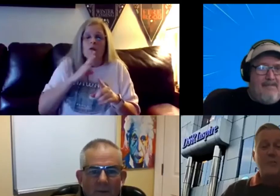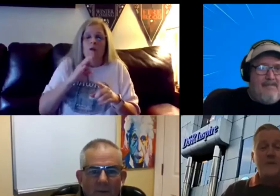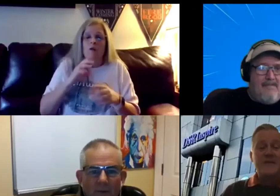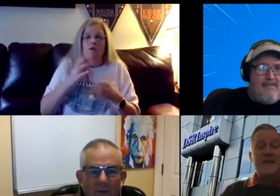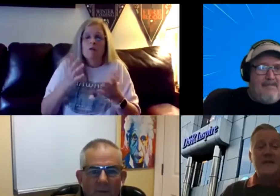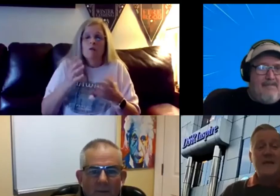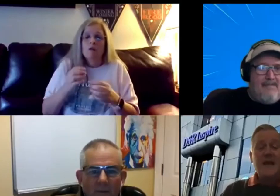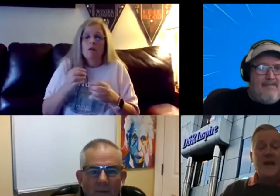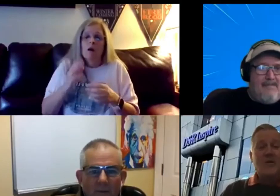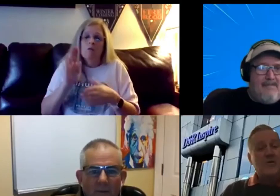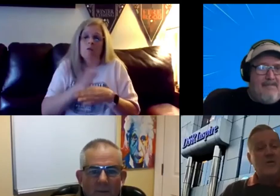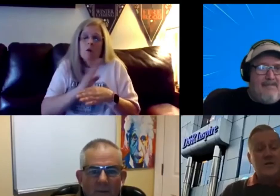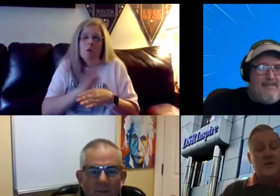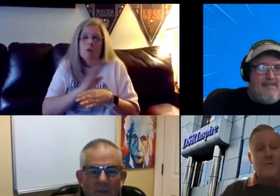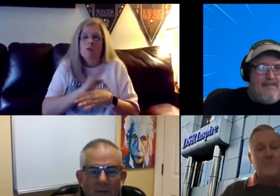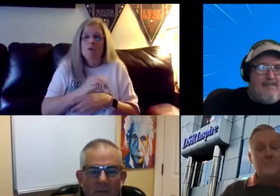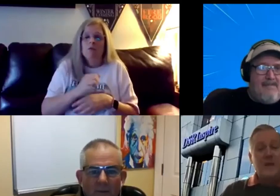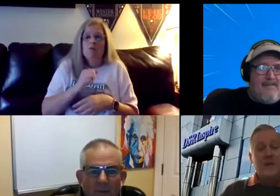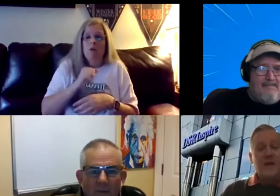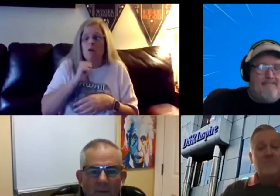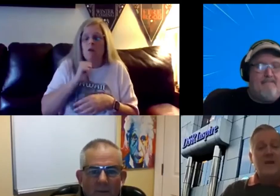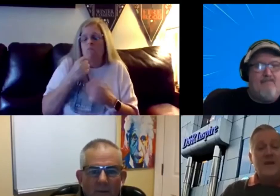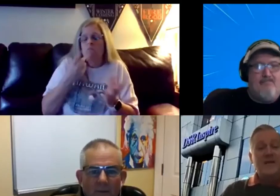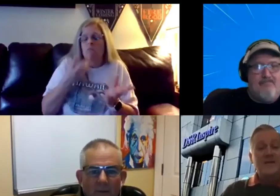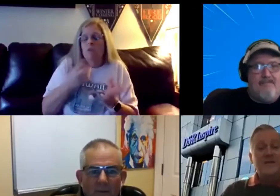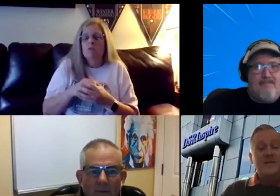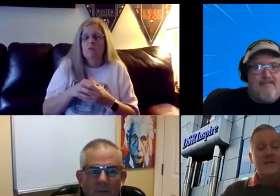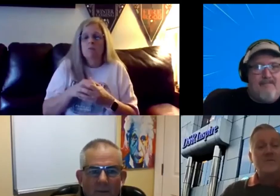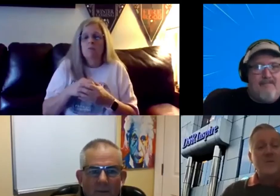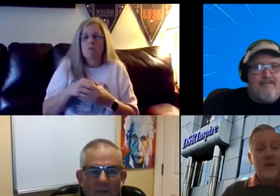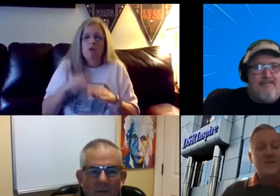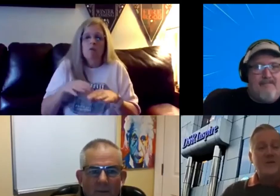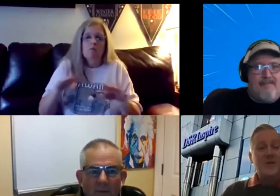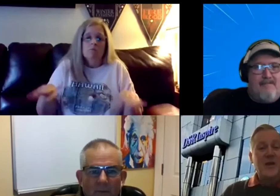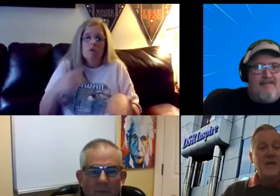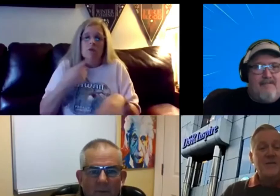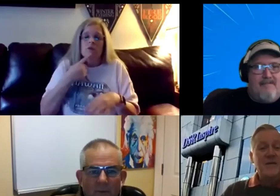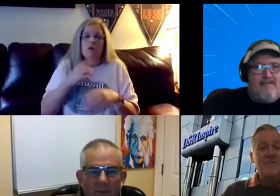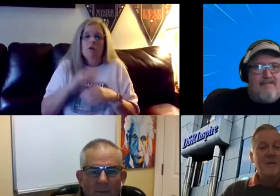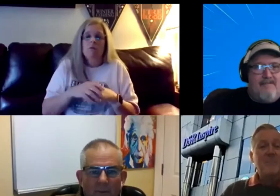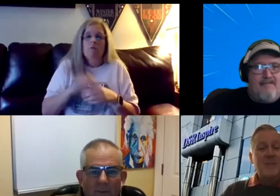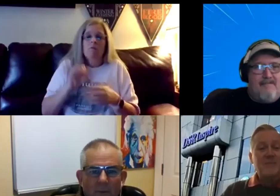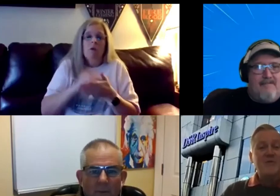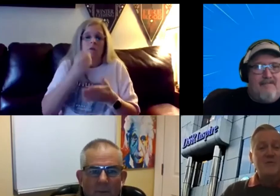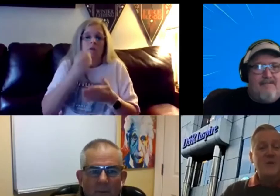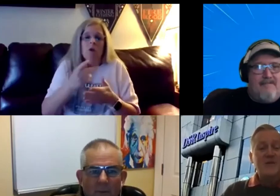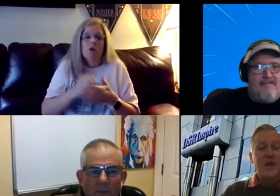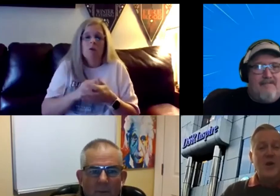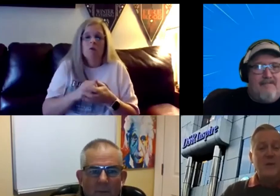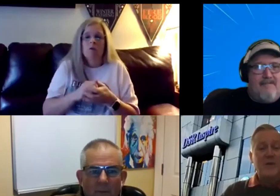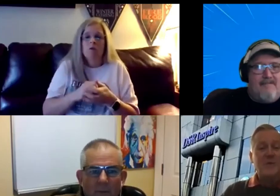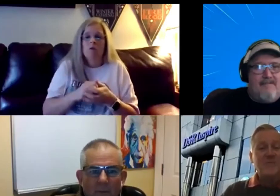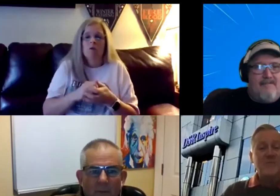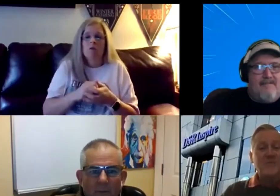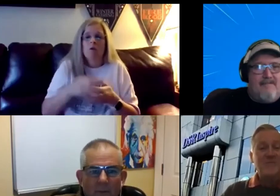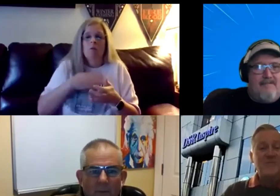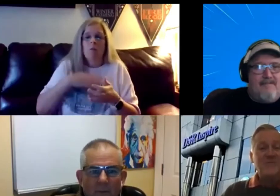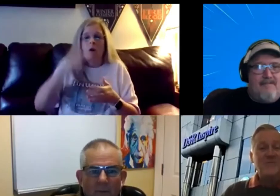so busy, I don't think so. And my grandson says, well, that's okay. My papa just wants to help